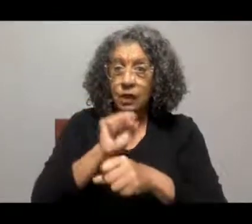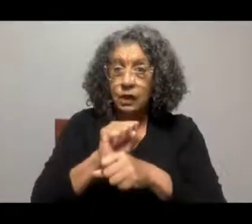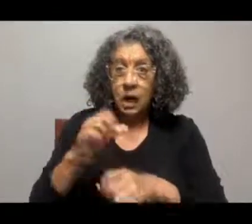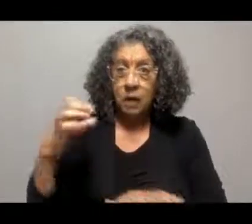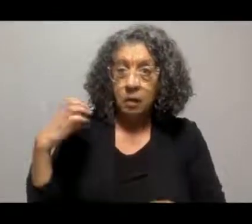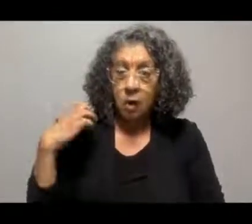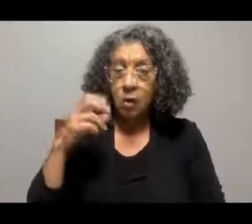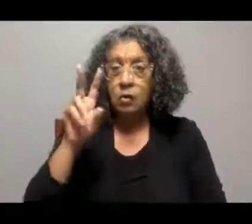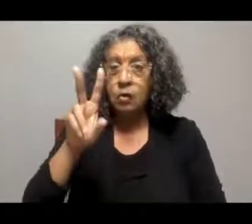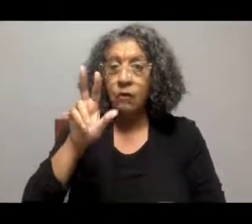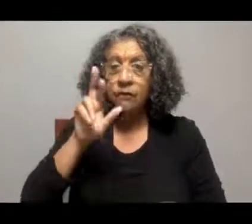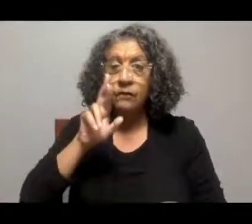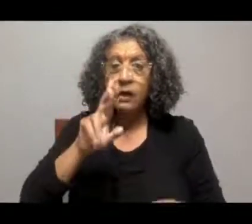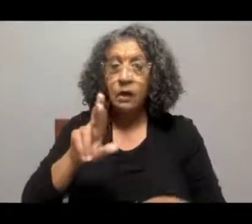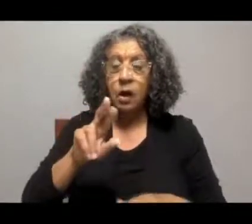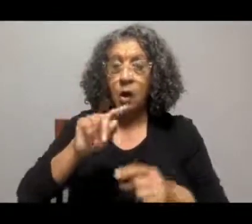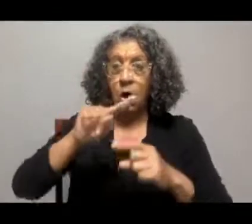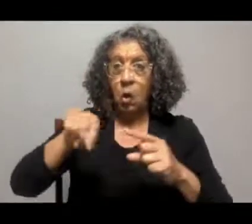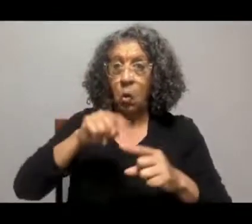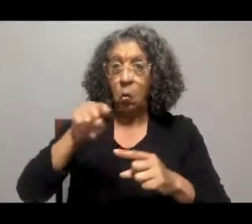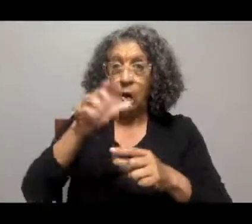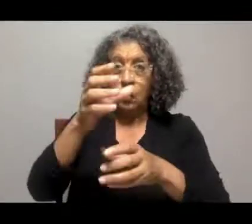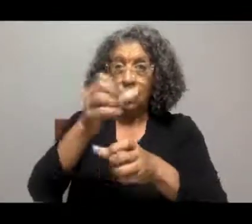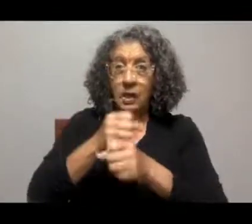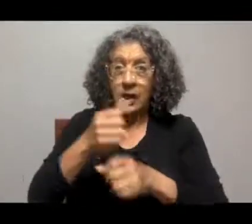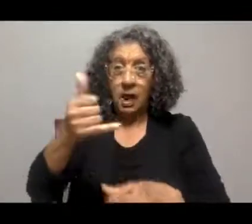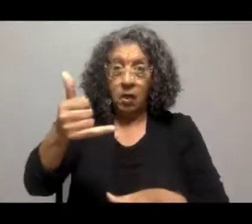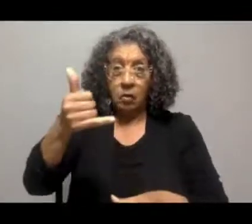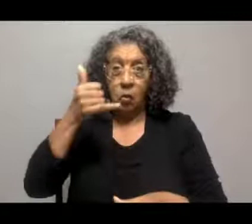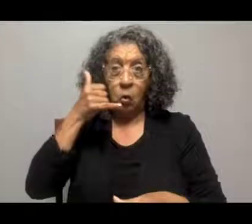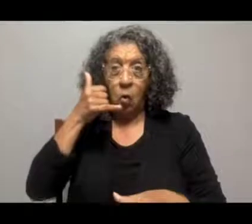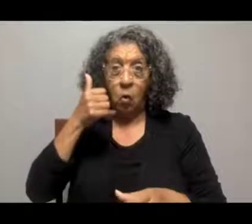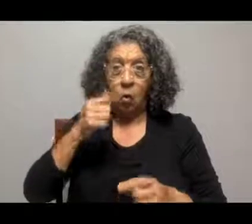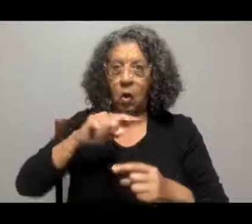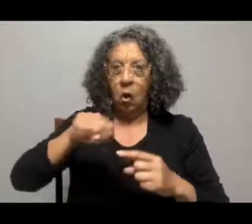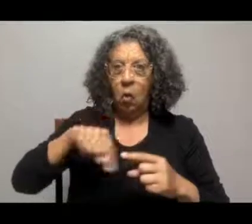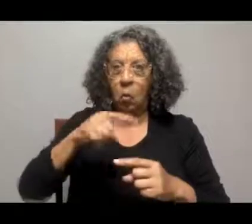If you have a job coach or VR services,